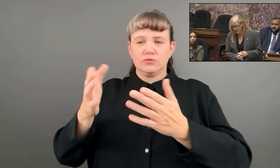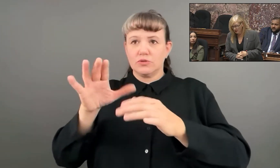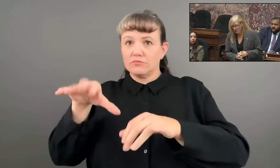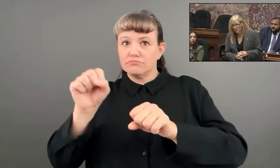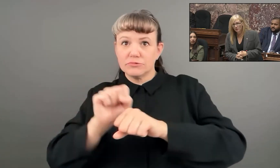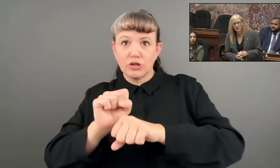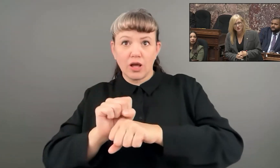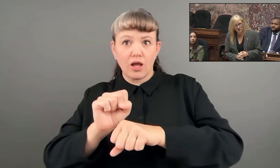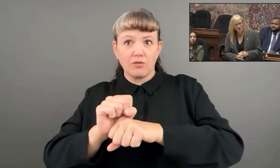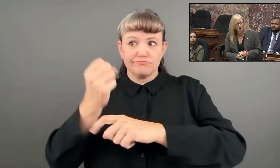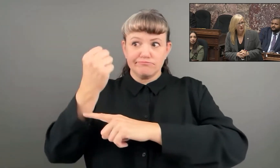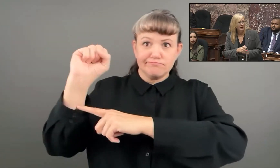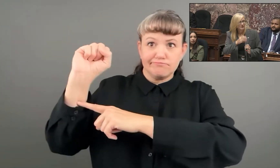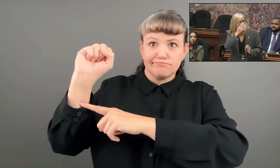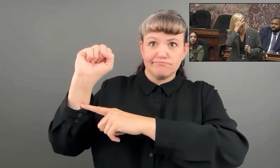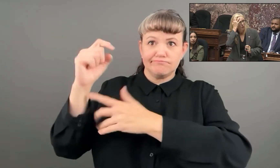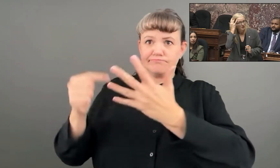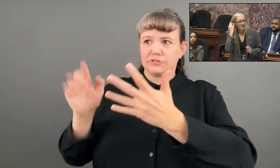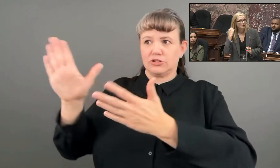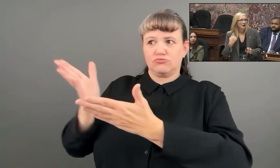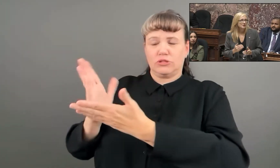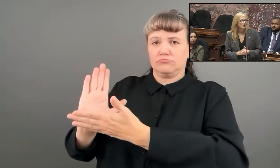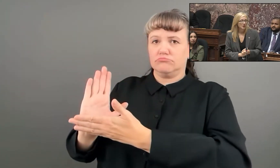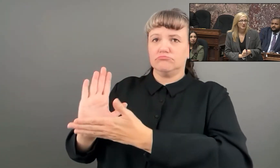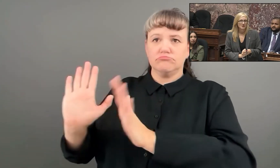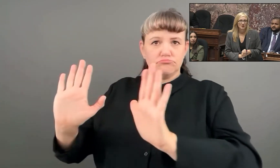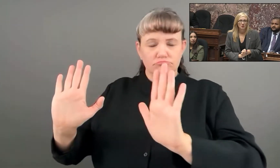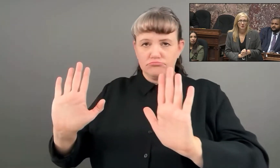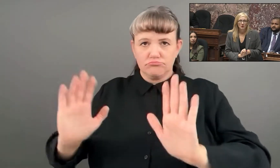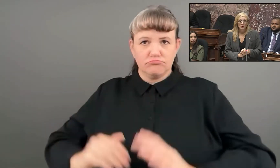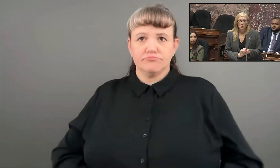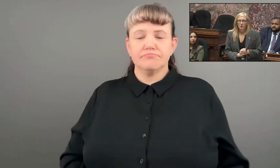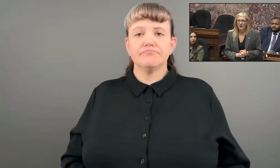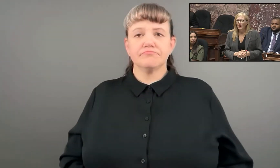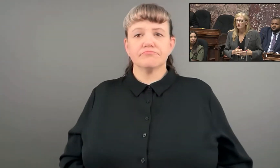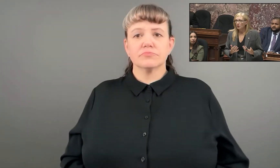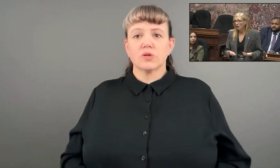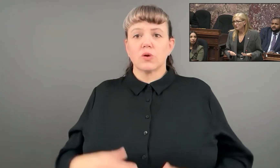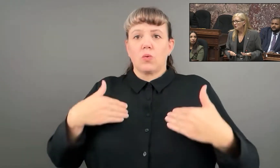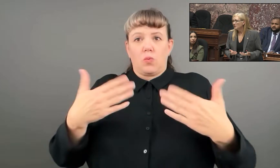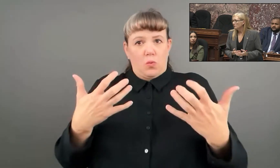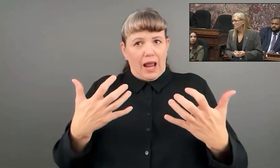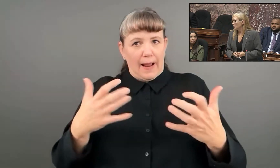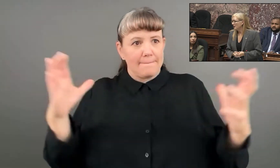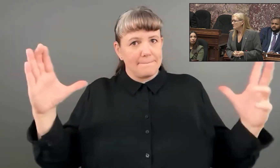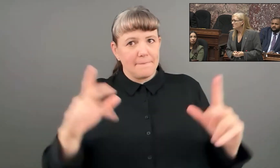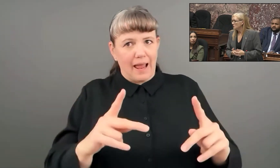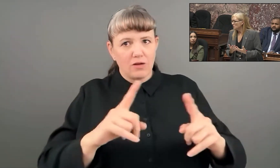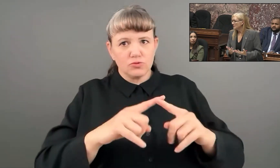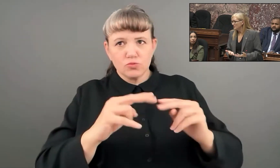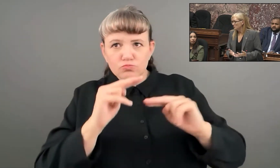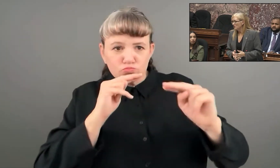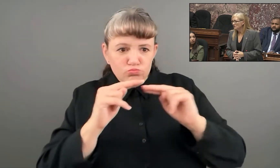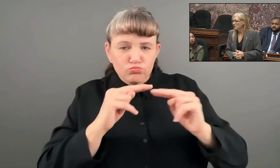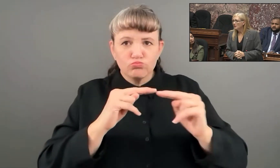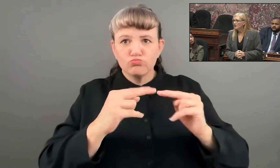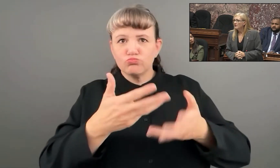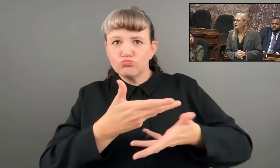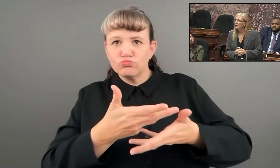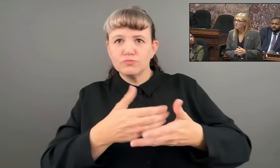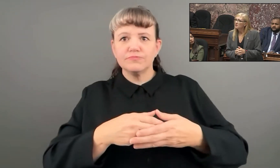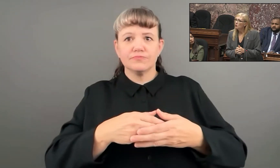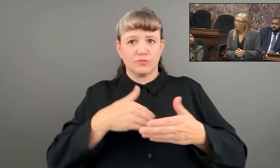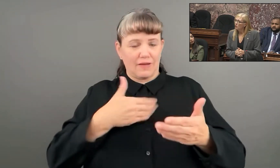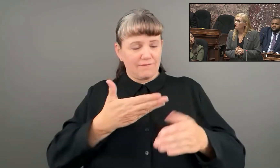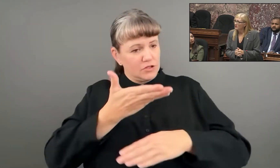right. But we do, in fact, want to get back to the bargaining table. We have an offer that we've made to this union